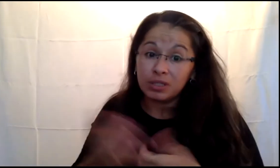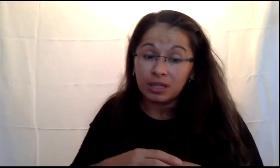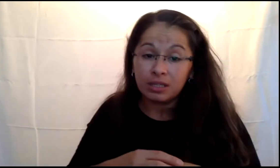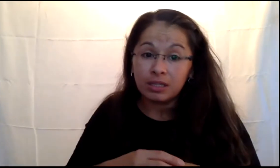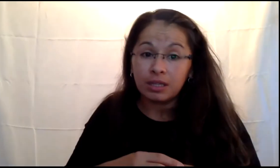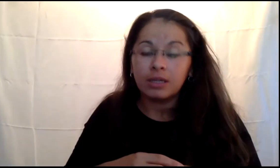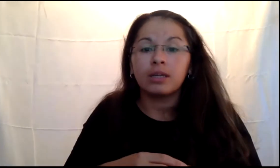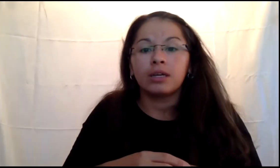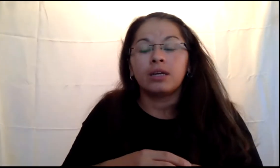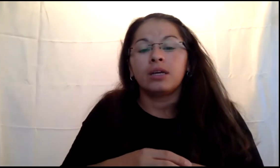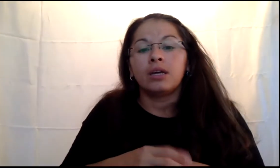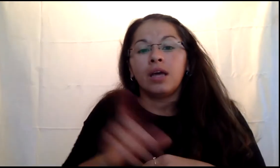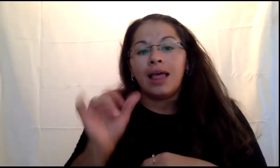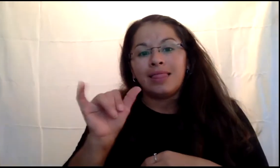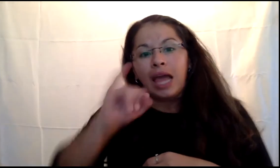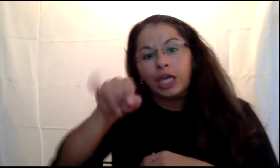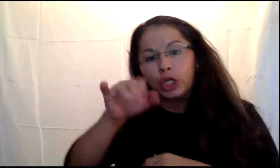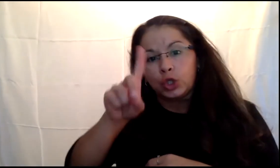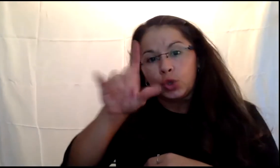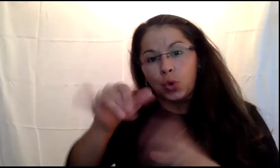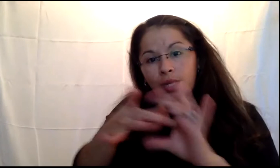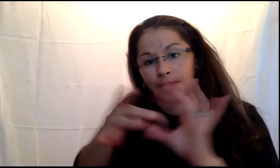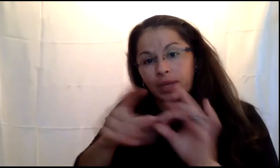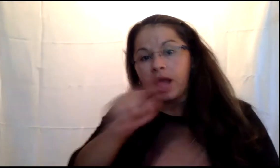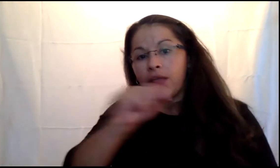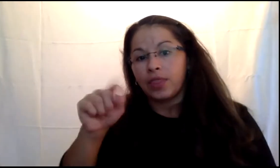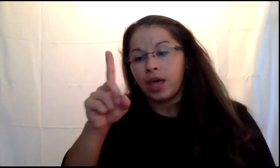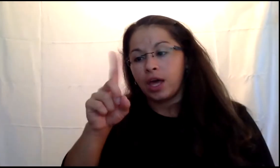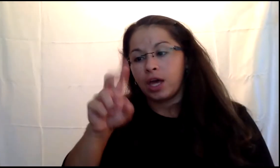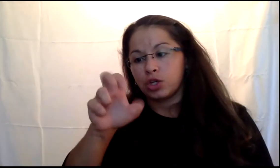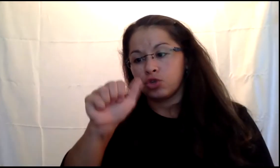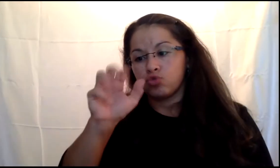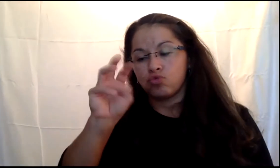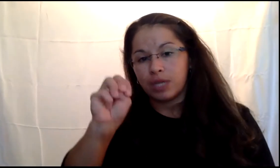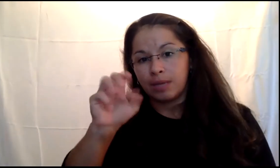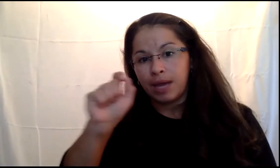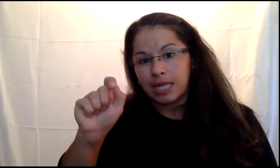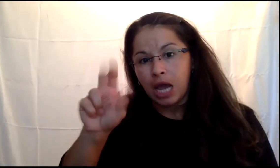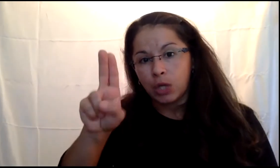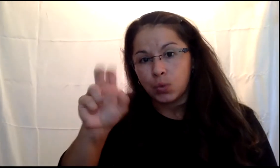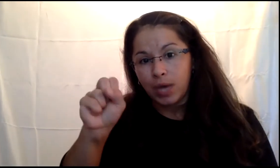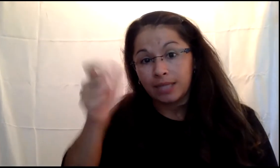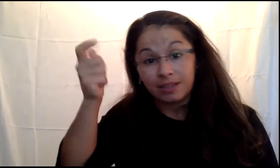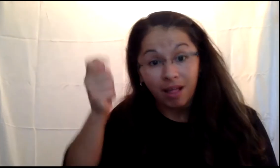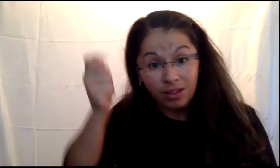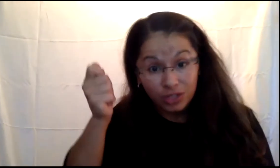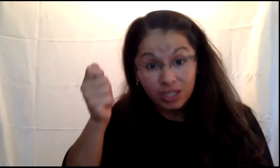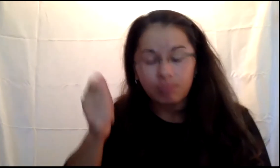had mentioned the Dream.US scholarship, which is a great, amazing resource for students in North Carolina